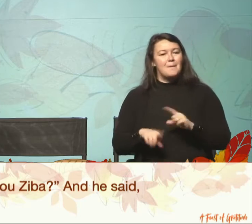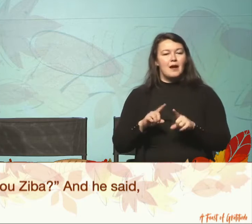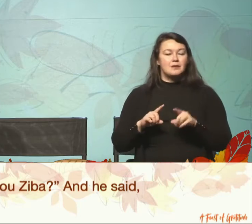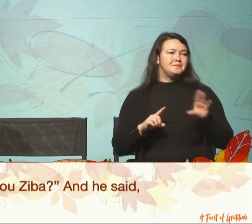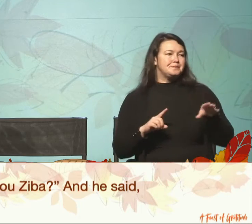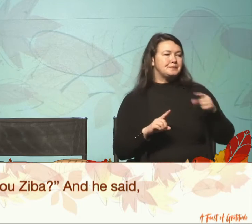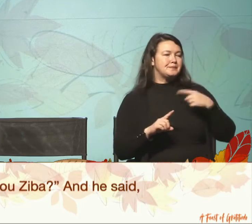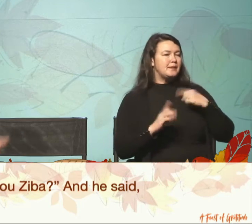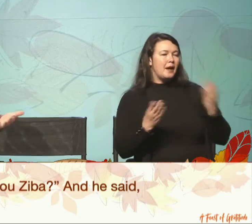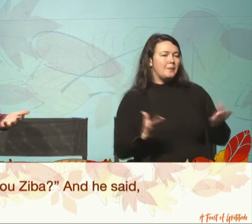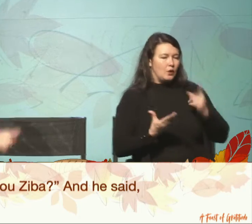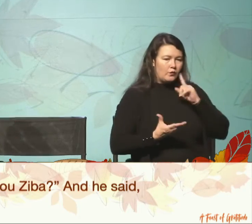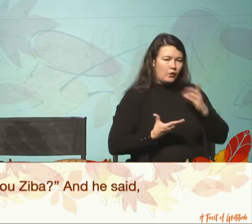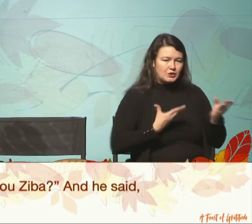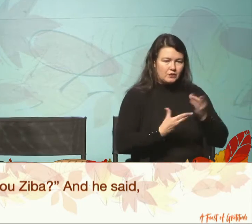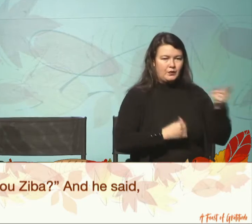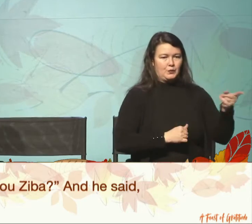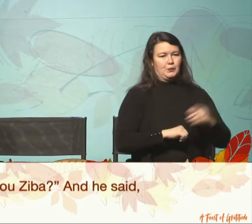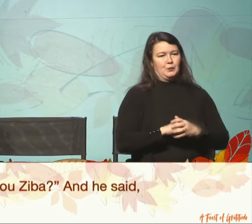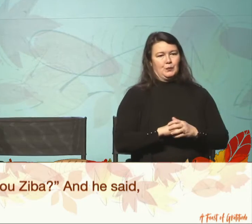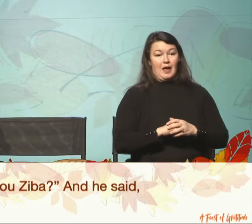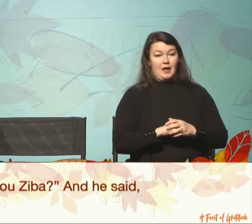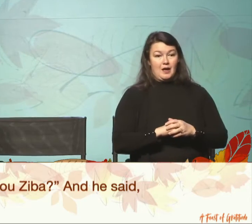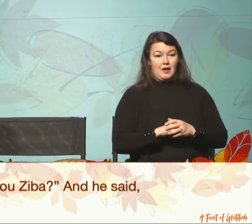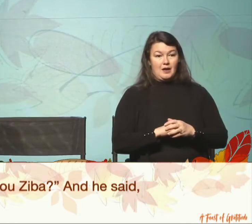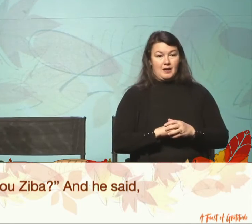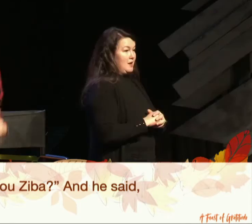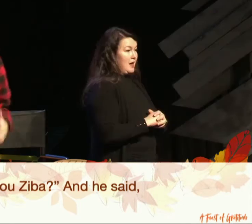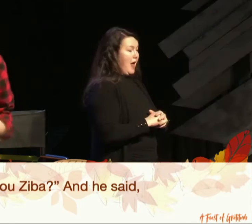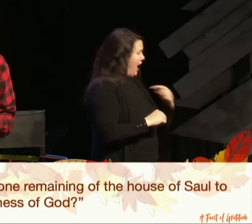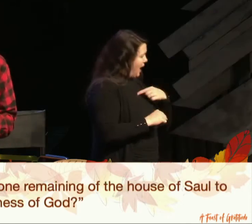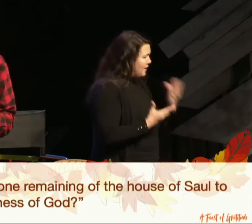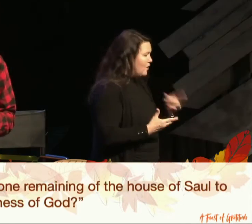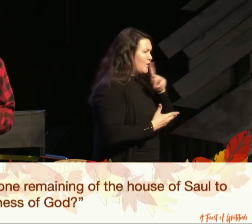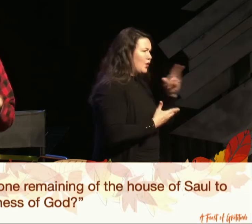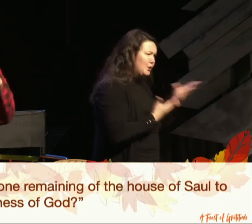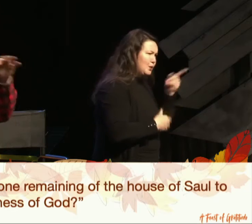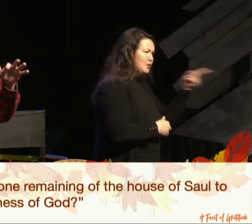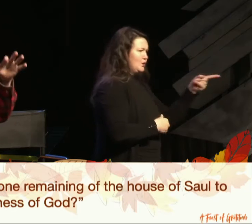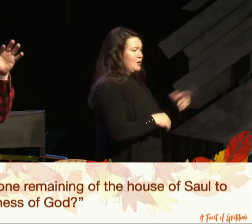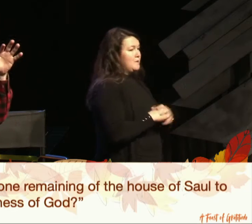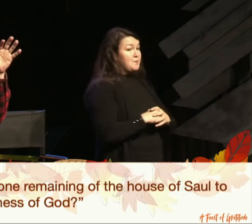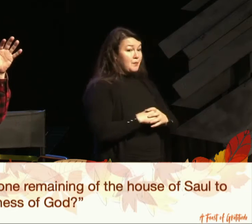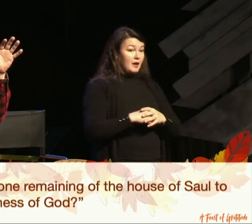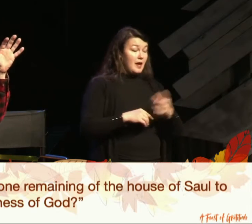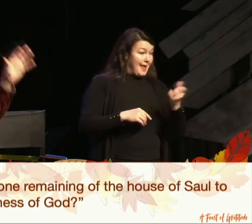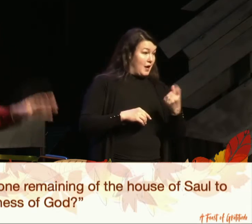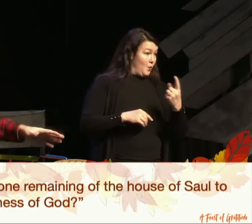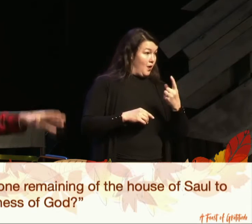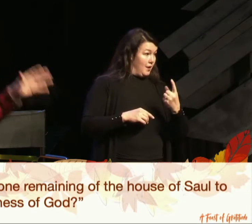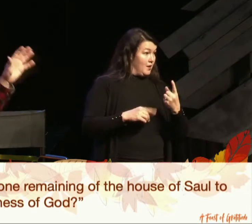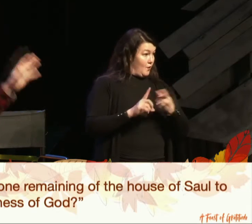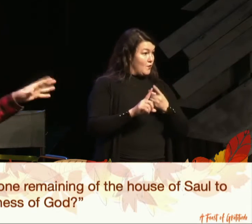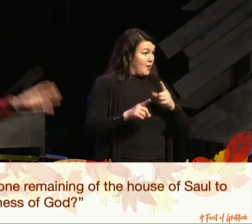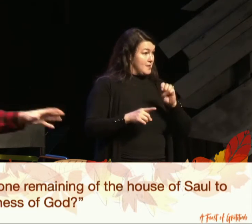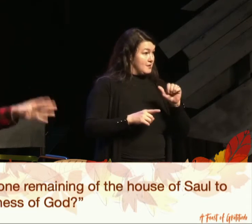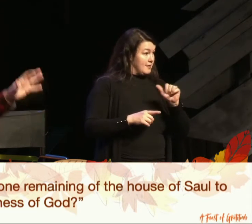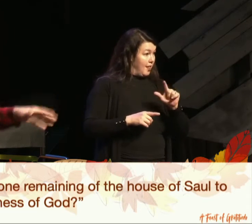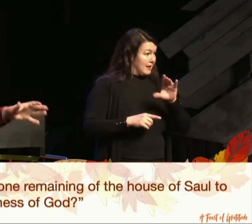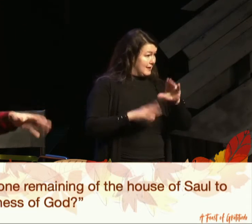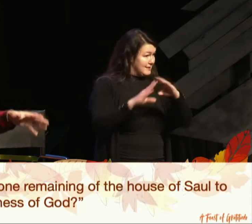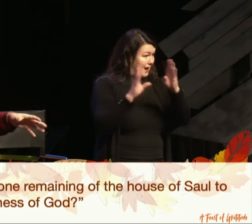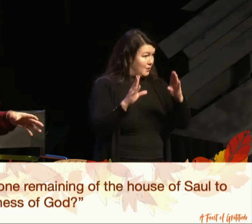says, I'm at your service, the best he can do. He's like, I'm at your service, right? And the king said, hey, is there anyone of the households of